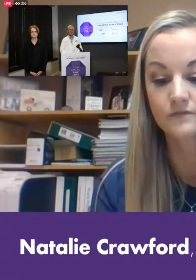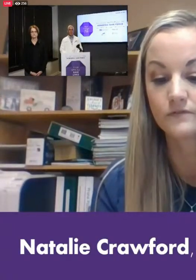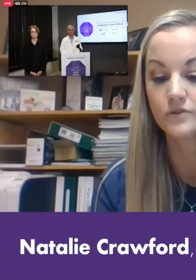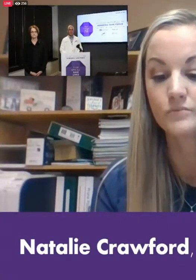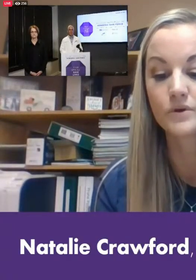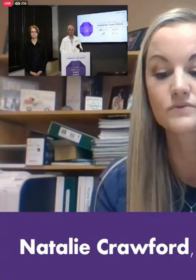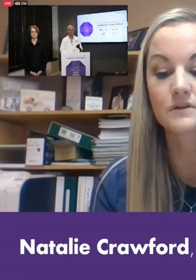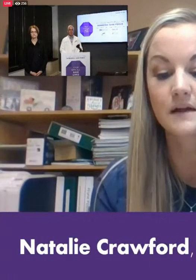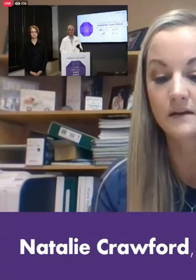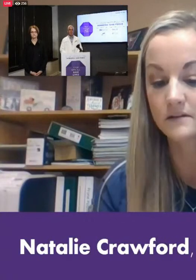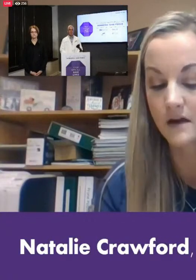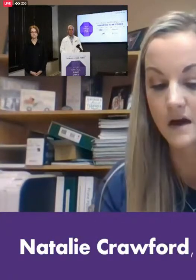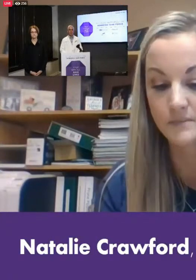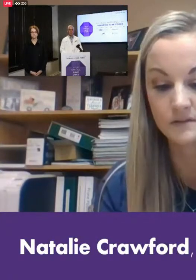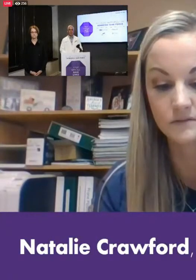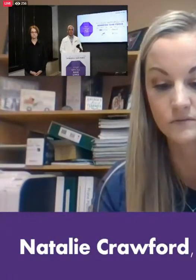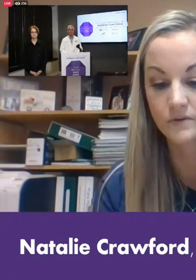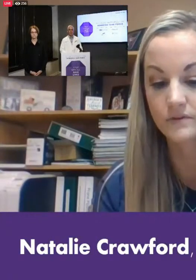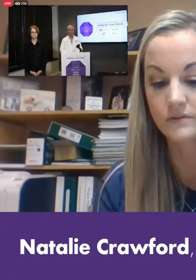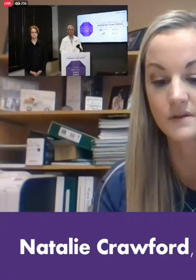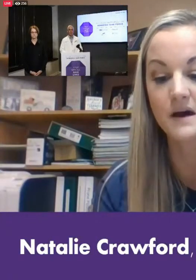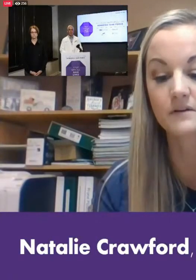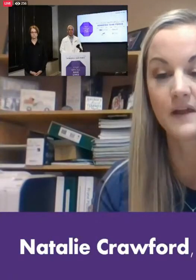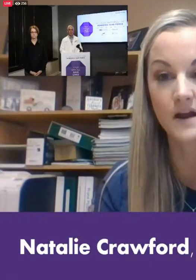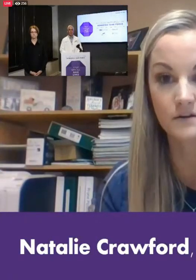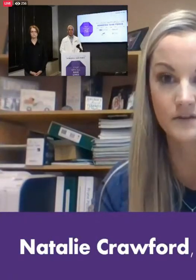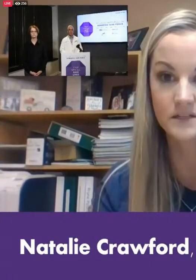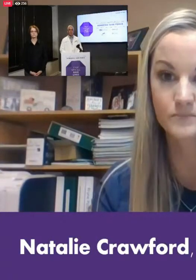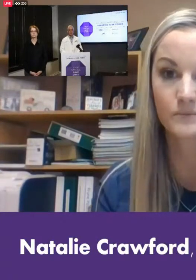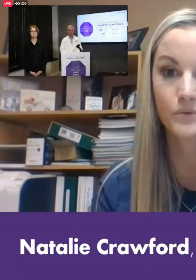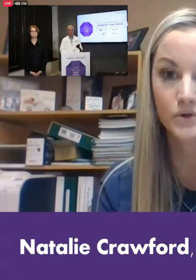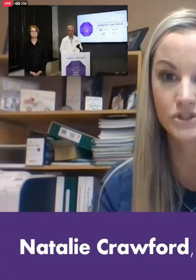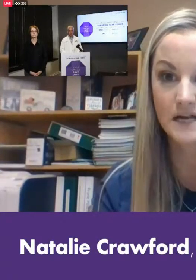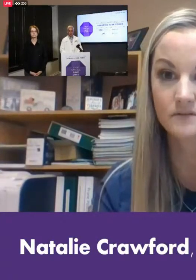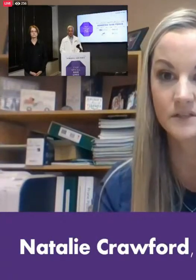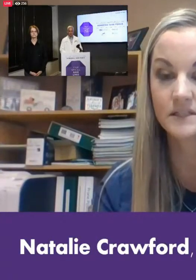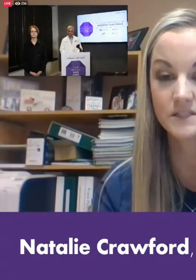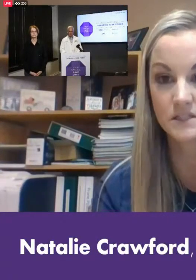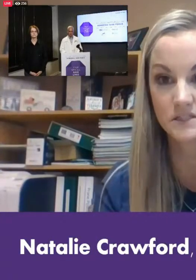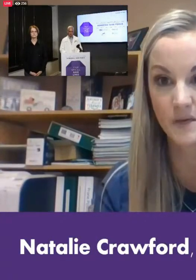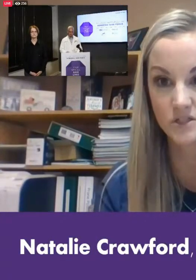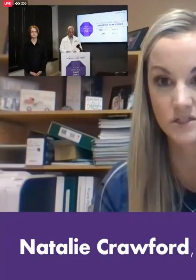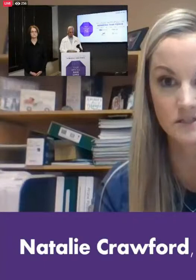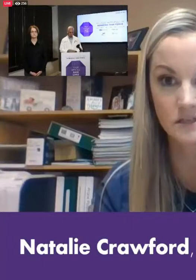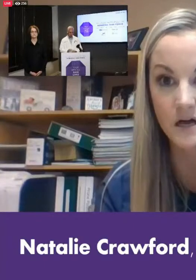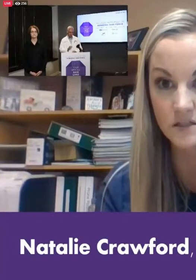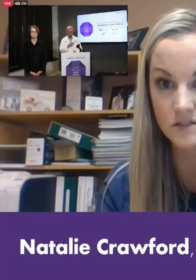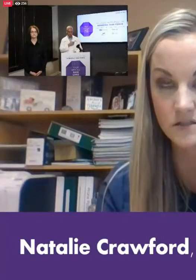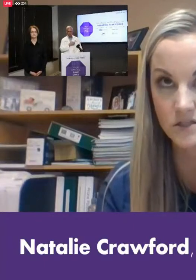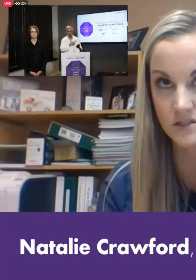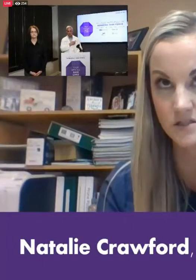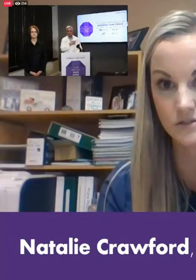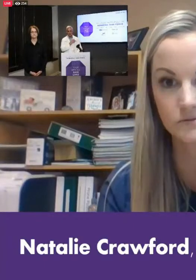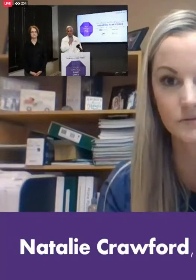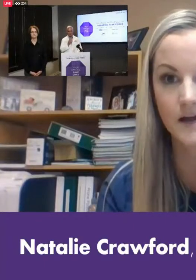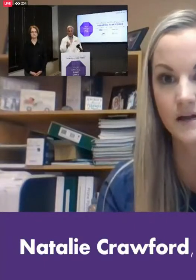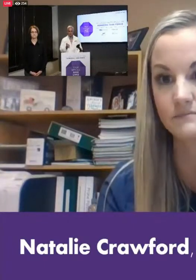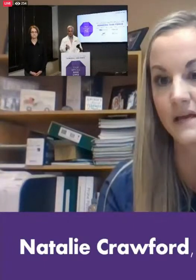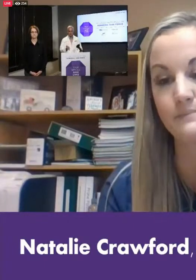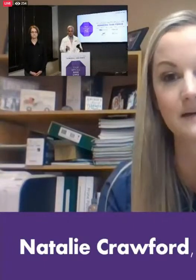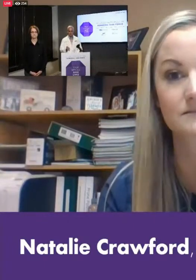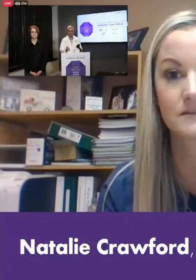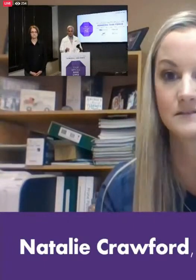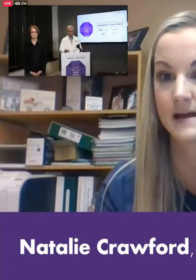get stiff. Pneumos are not uncommon with the amount of air that is being pushed down into these patients' lungs, just